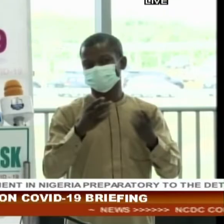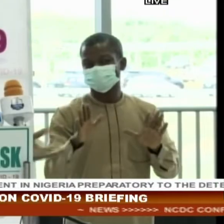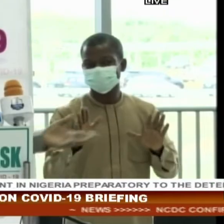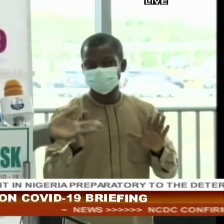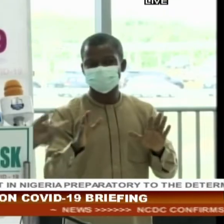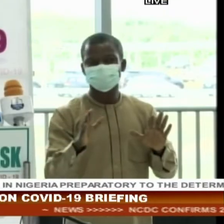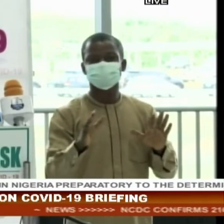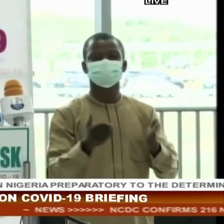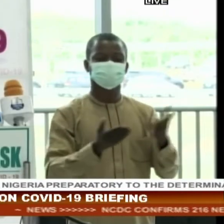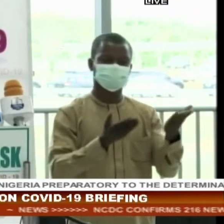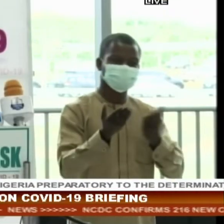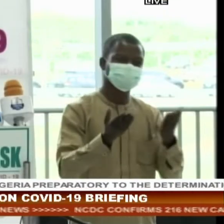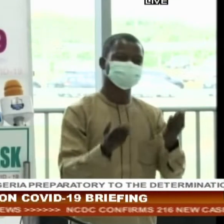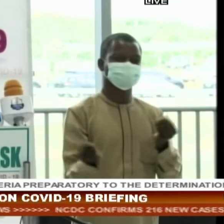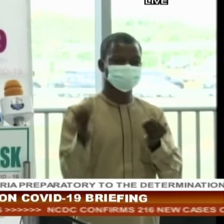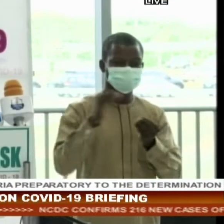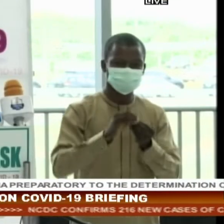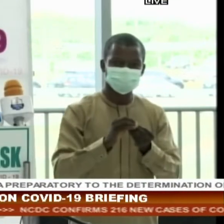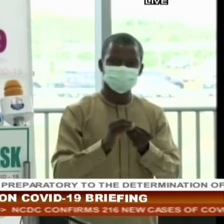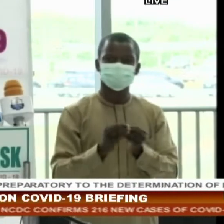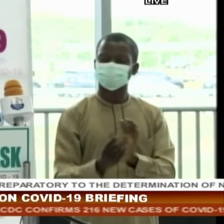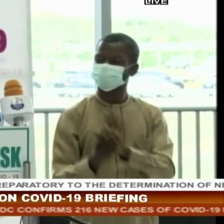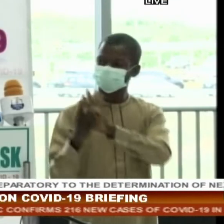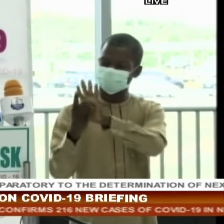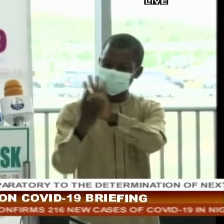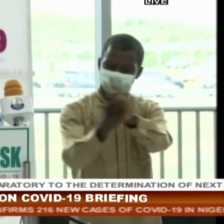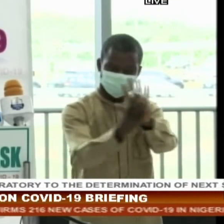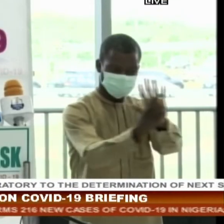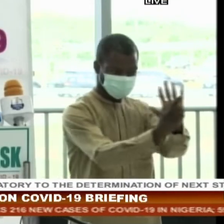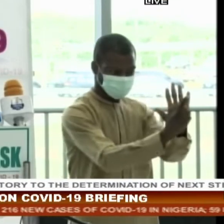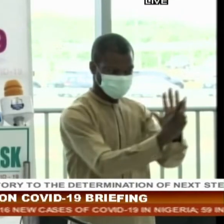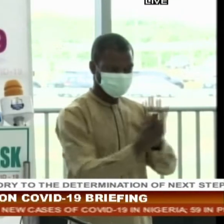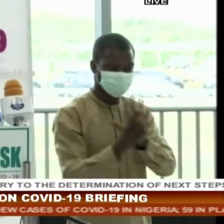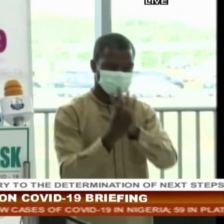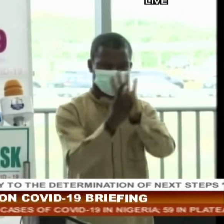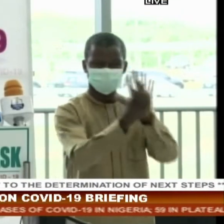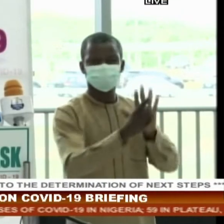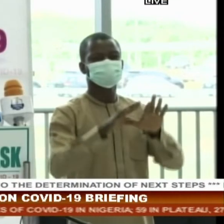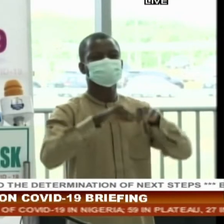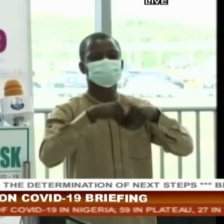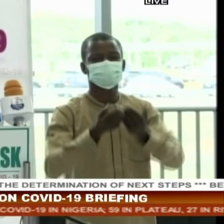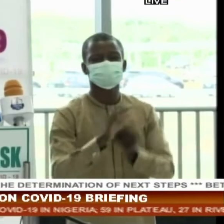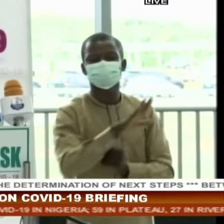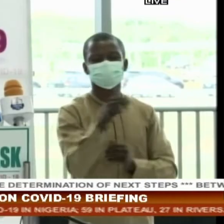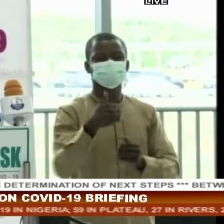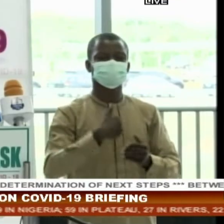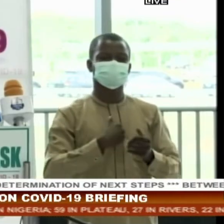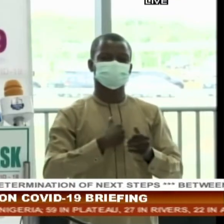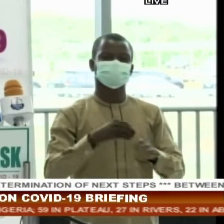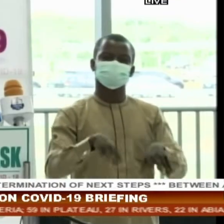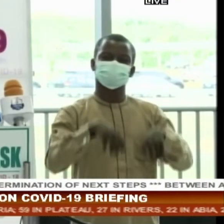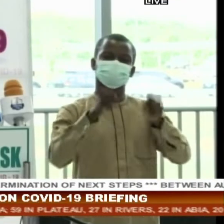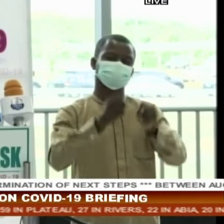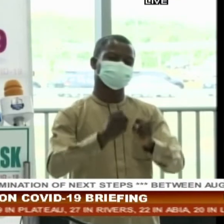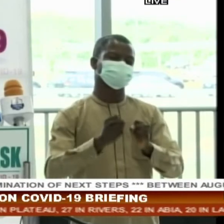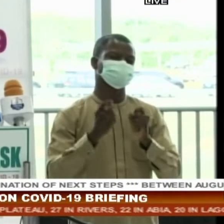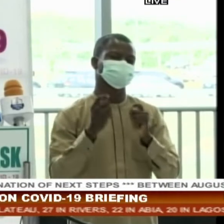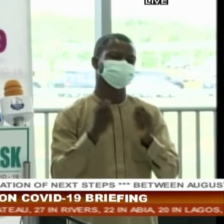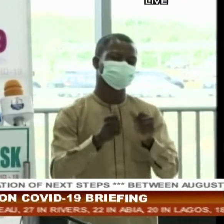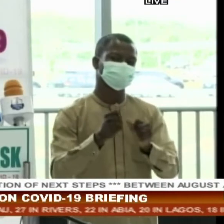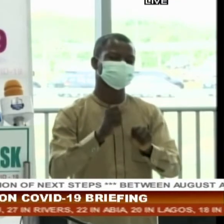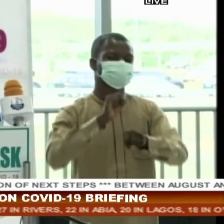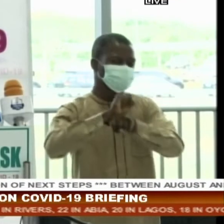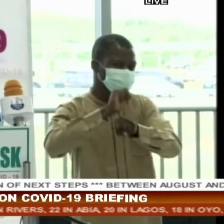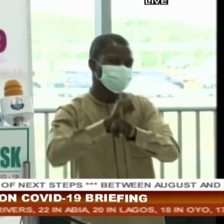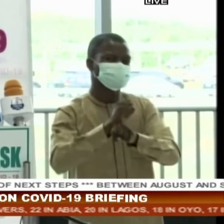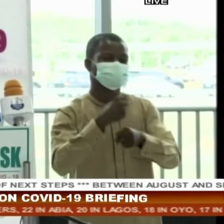and also the demonstration of how they have taken very proactive steps to